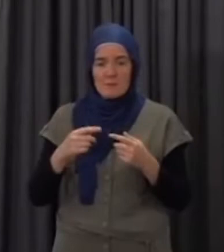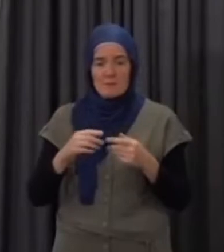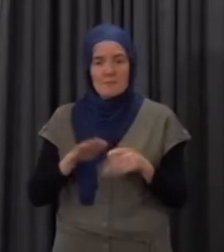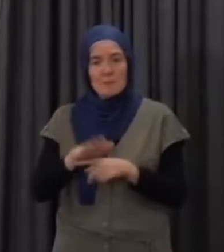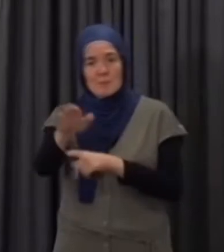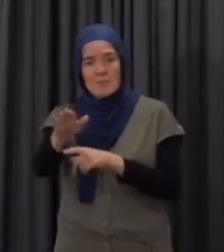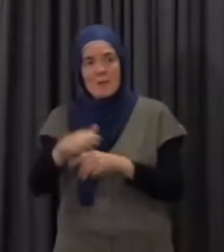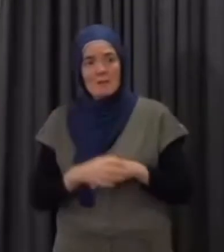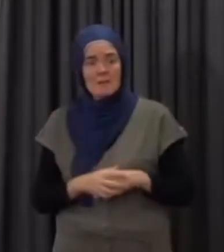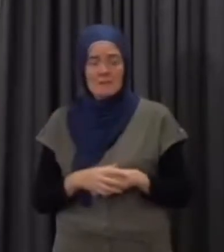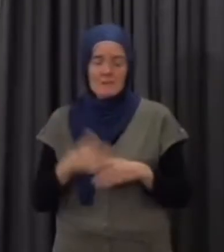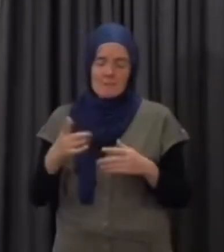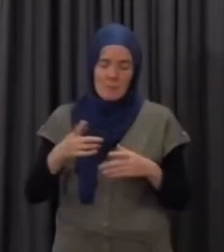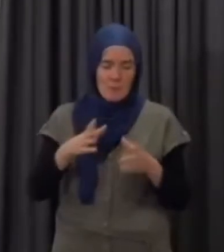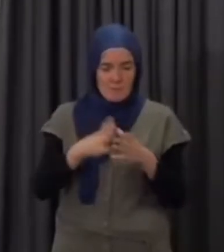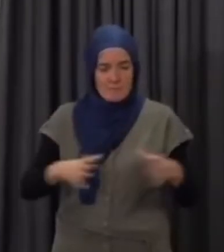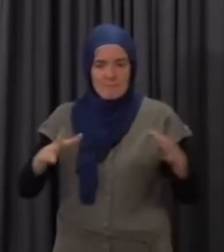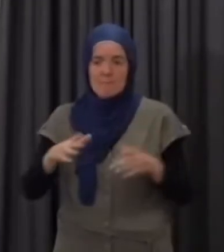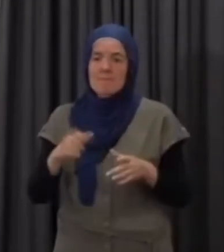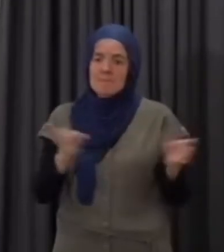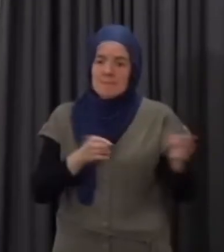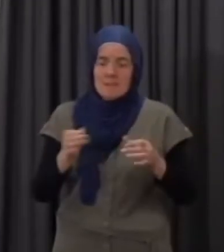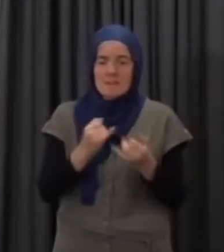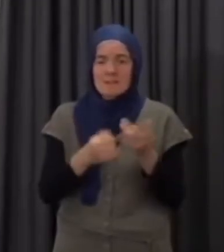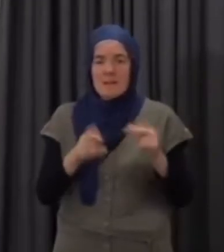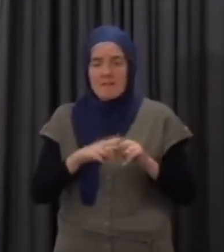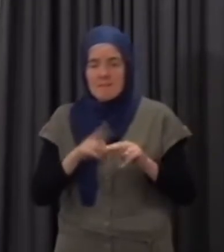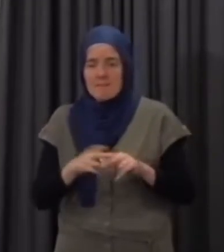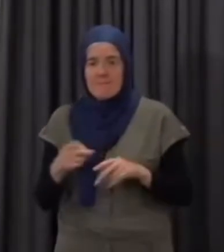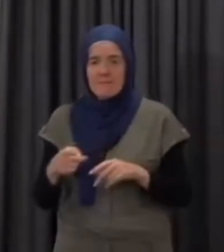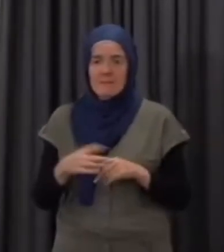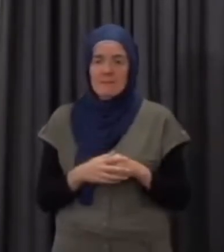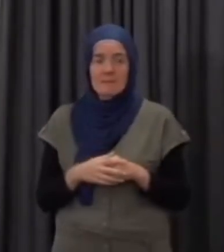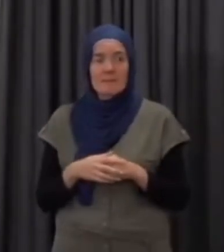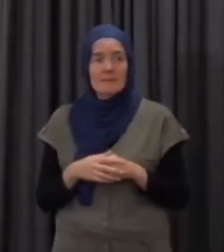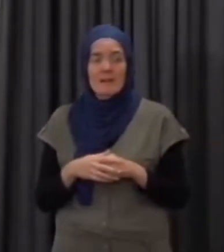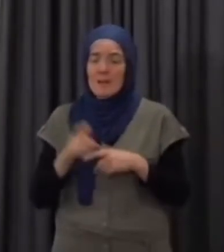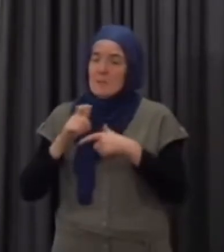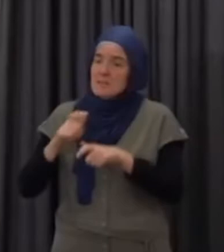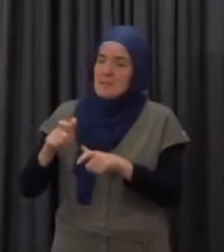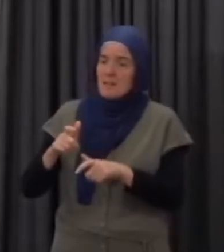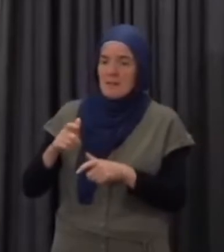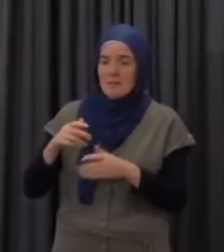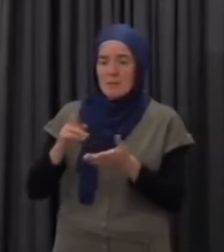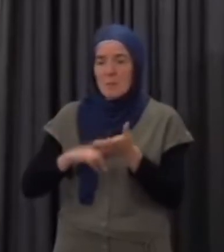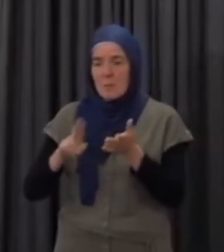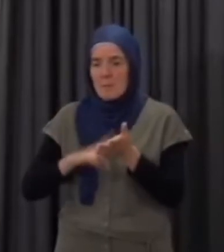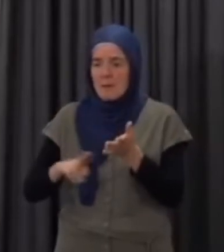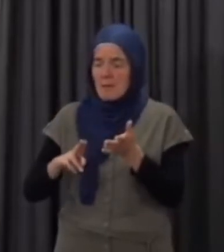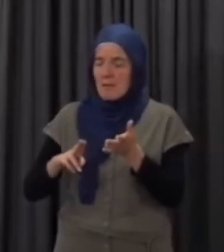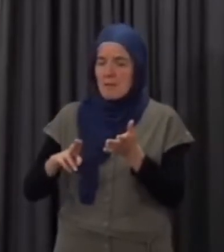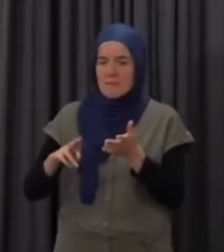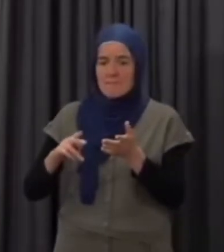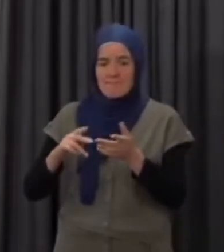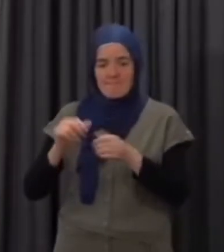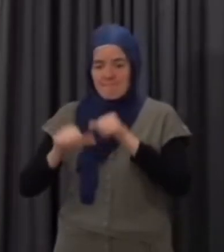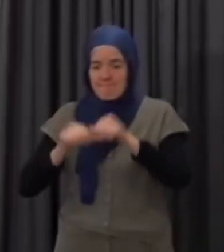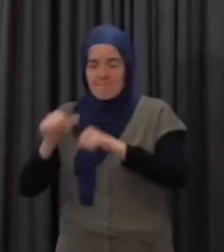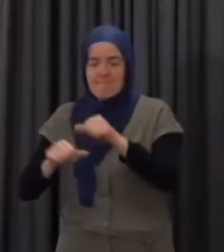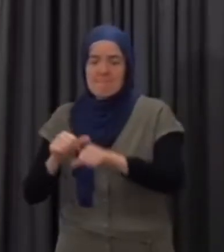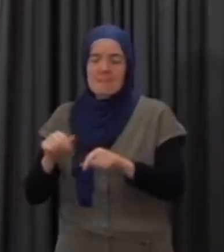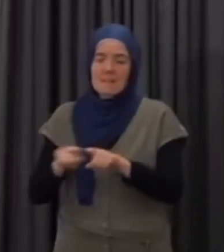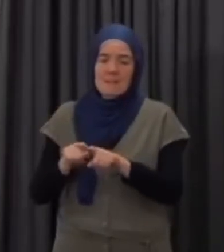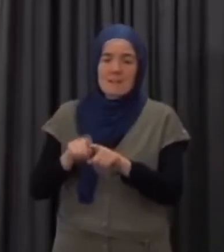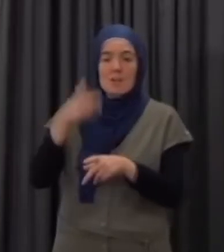give you some reassurance, Tom, we are still pursuing some of our normal mechanisms. We are still looking to expand, nurse placements for the future, to expand